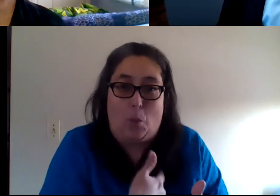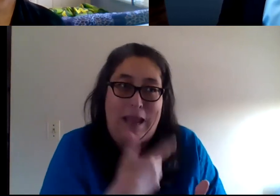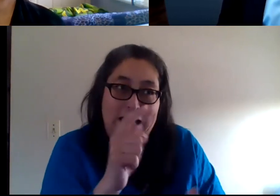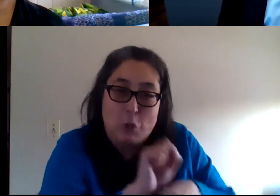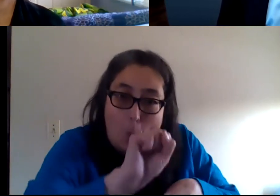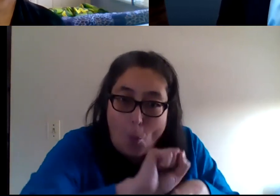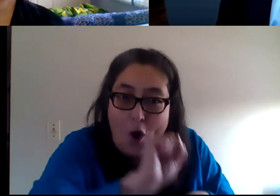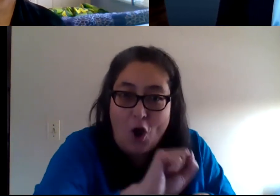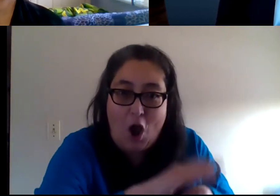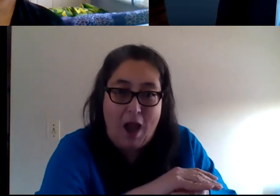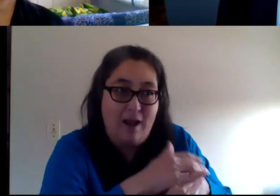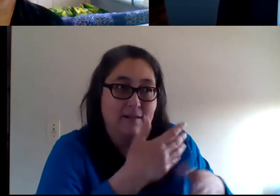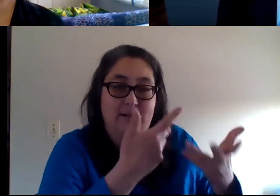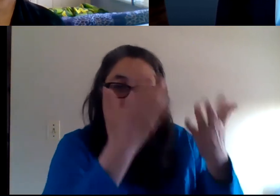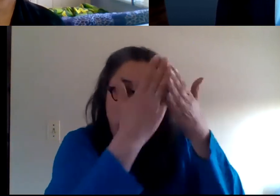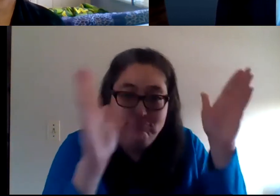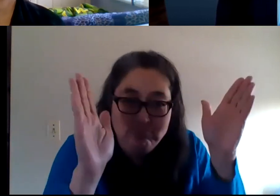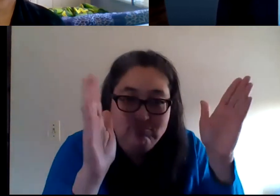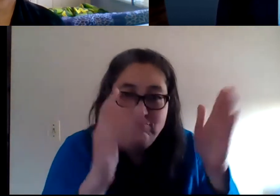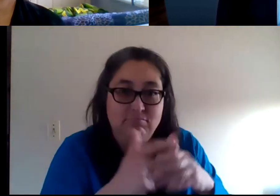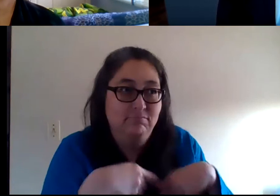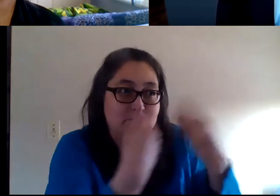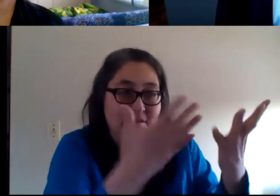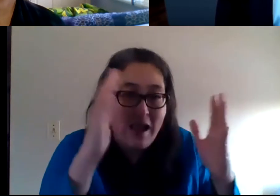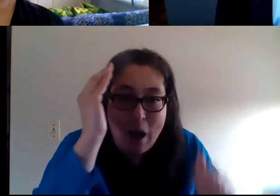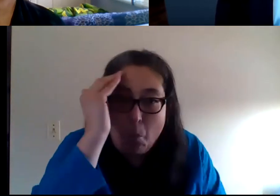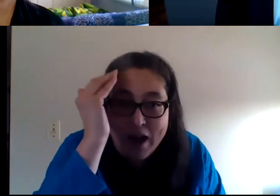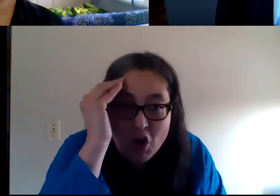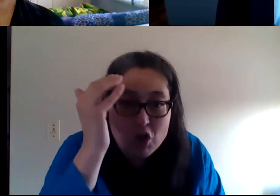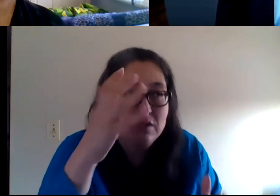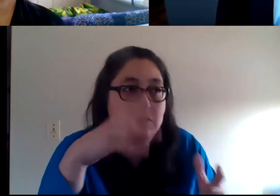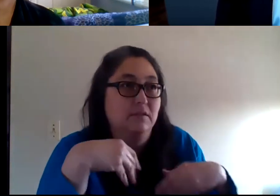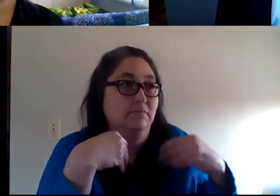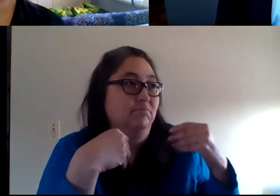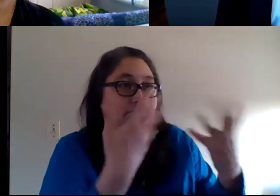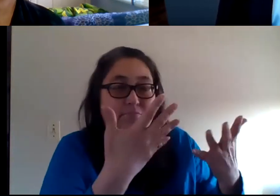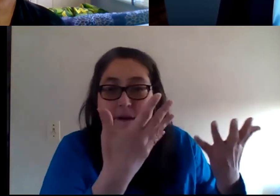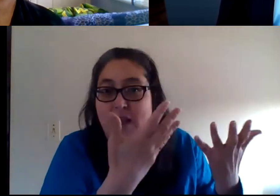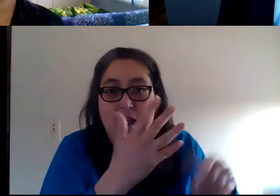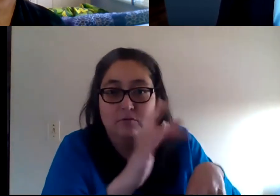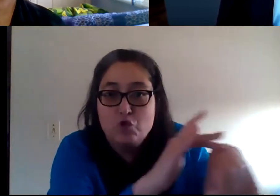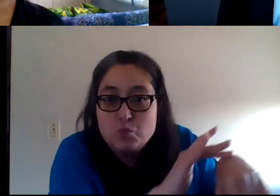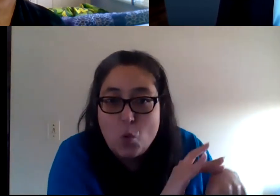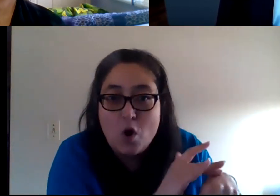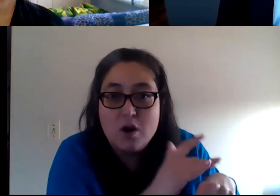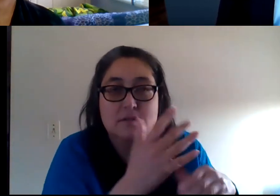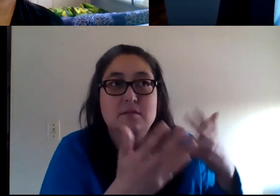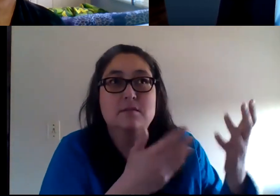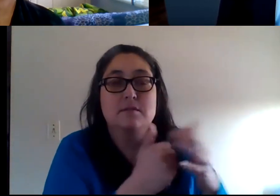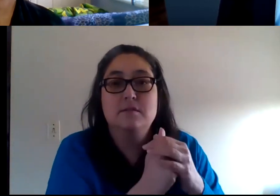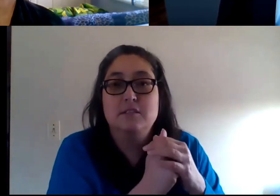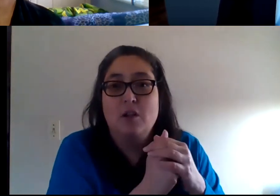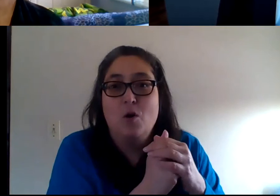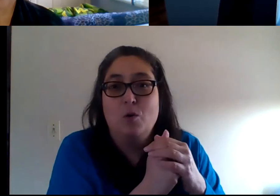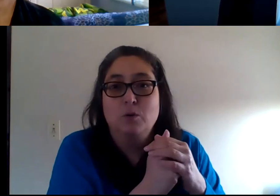You know, right? So, because those are the companies that we really need to work on, the ones that, you know, don't have people that are disabled working on